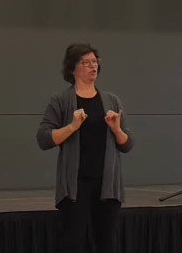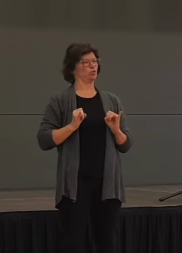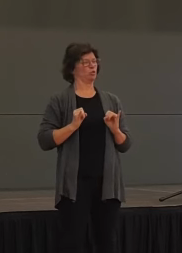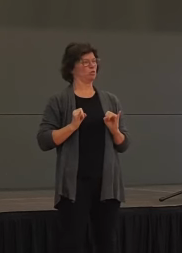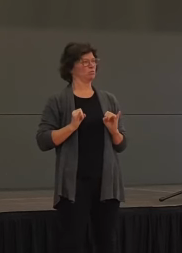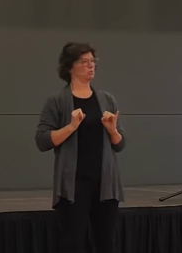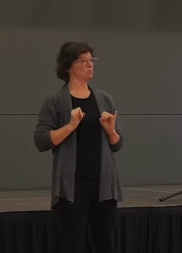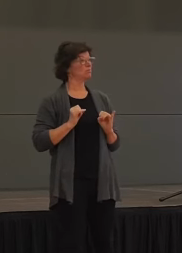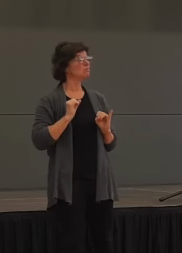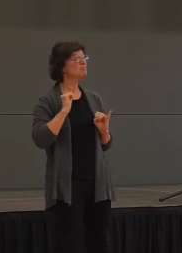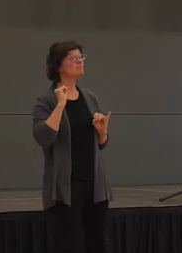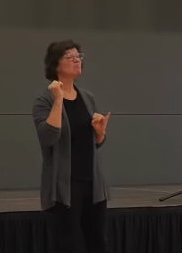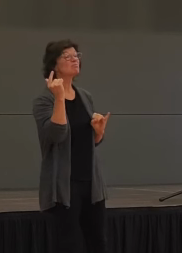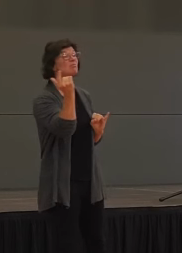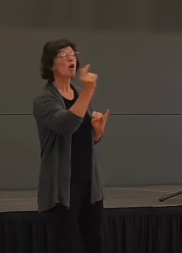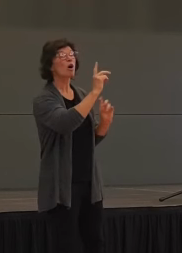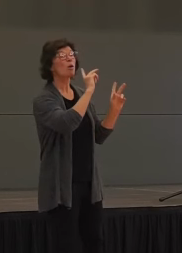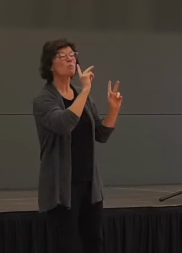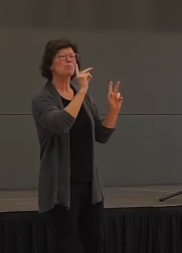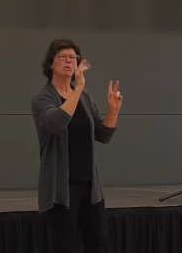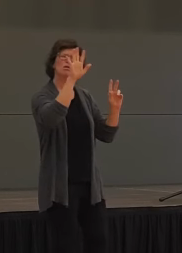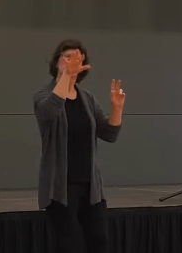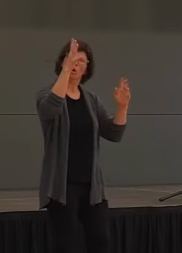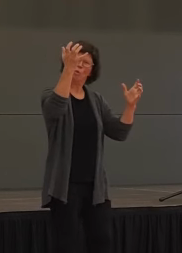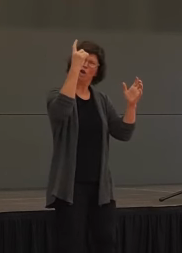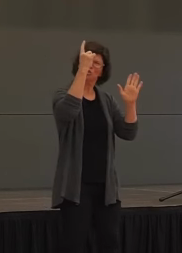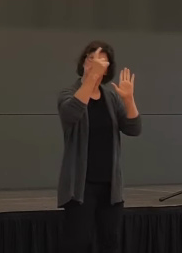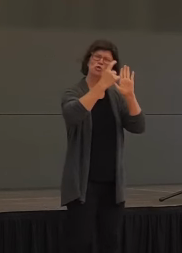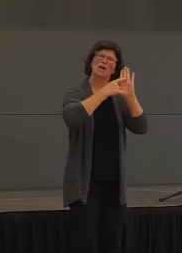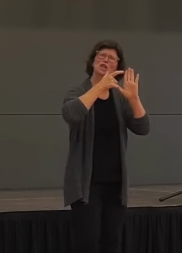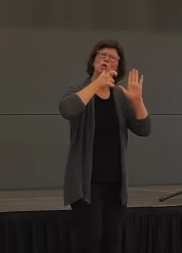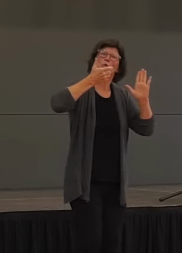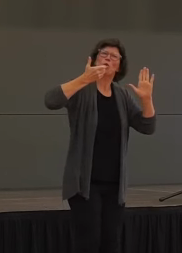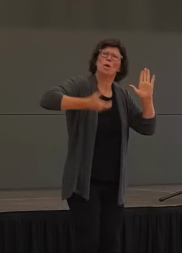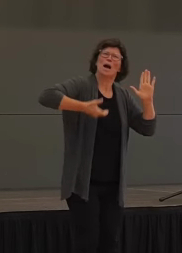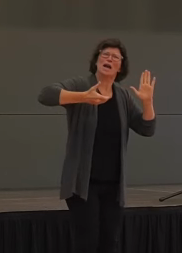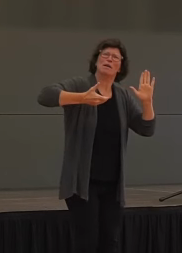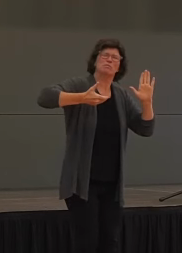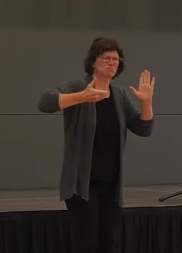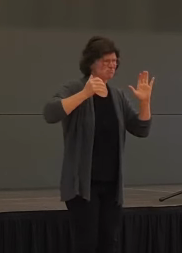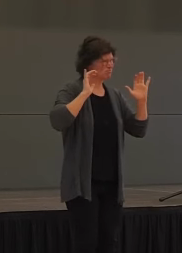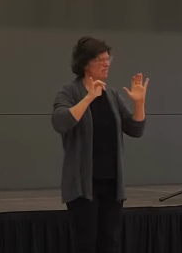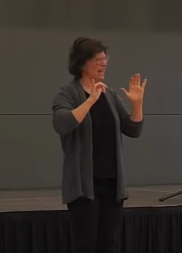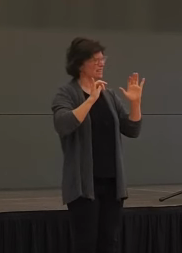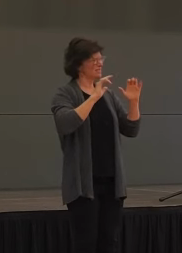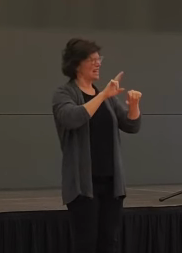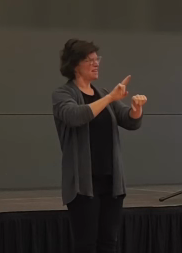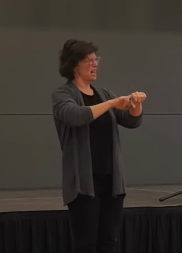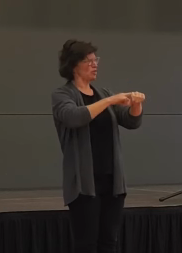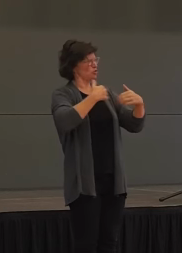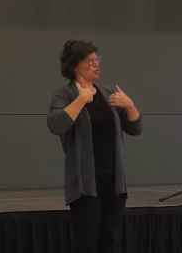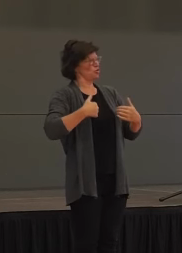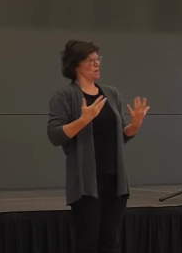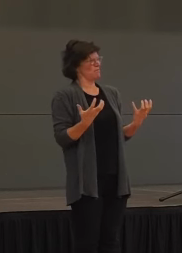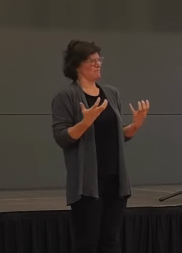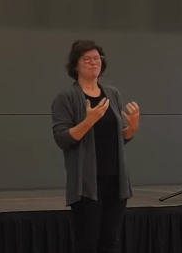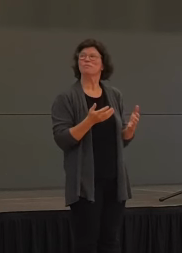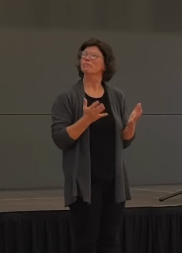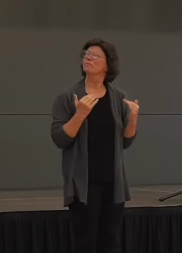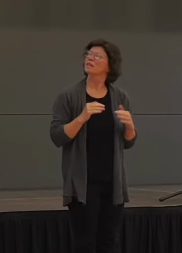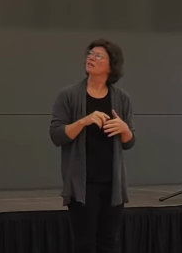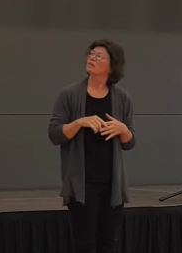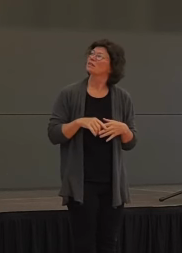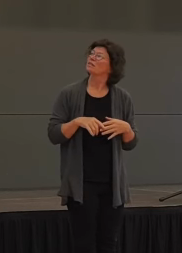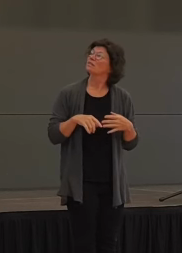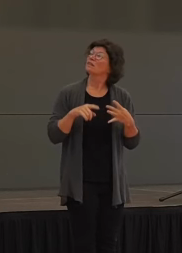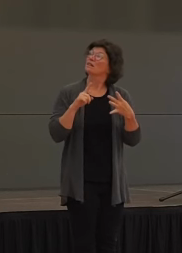us want to be seen for who we are. It's to continue to have needs to give and receive love. It